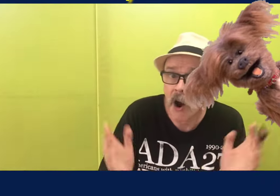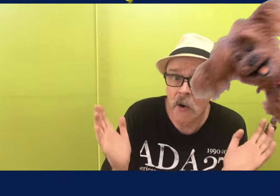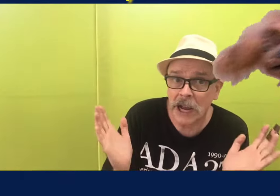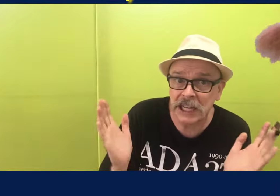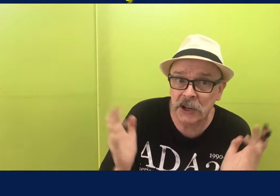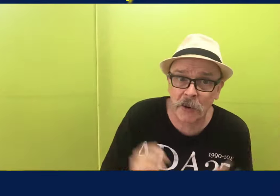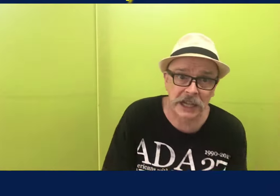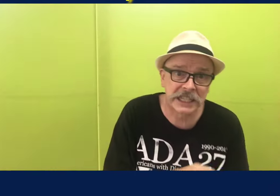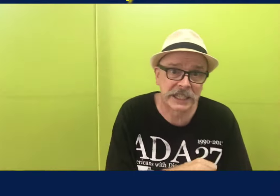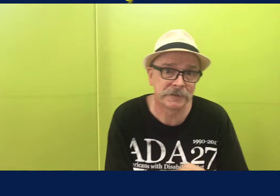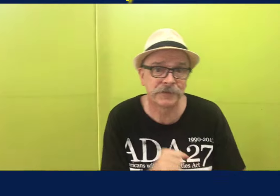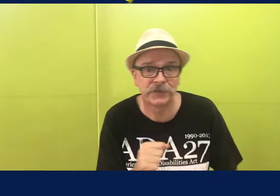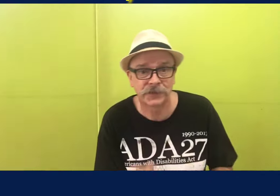What do you want?